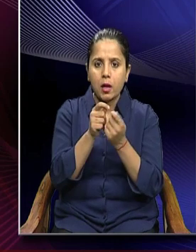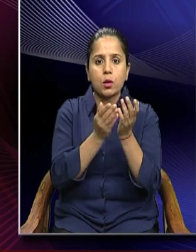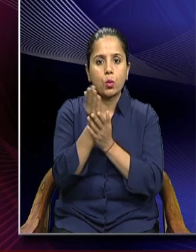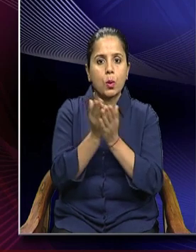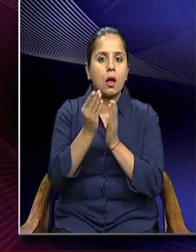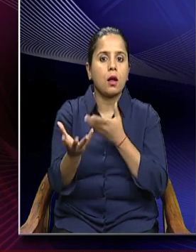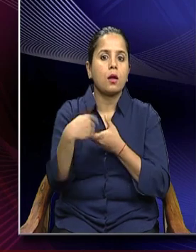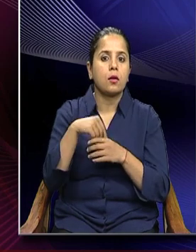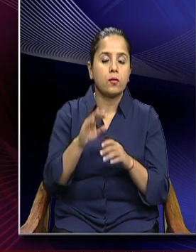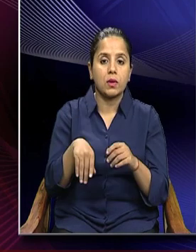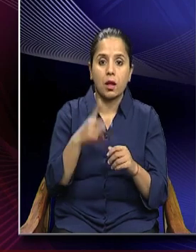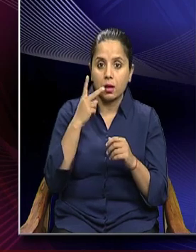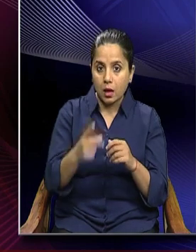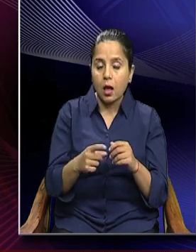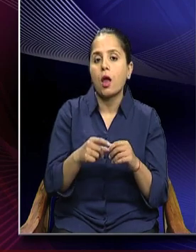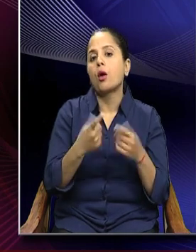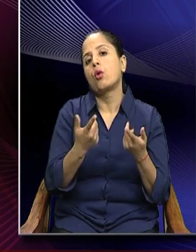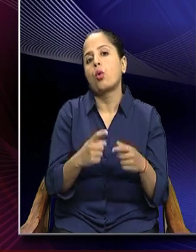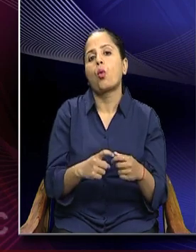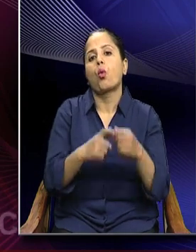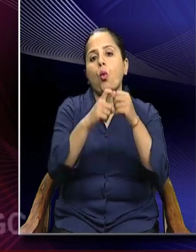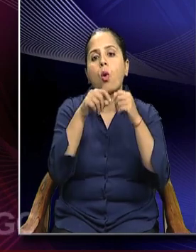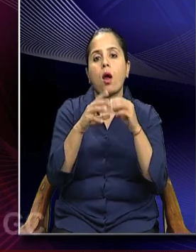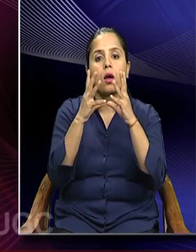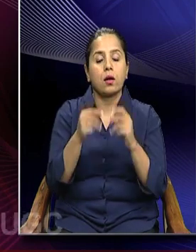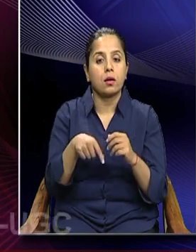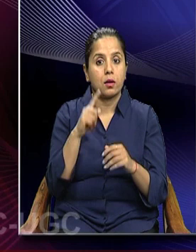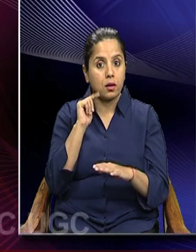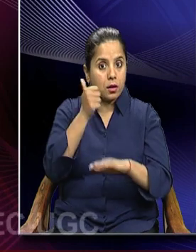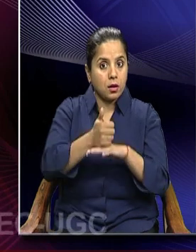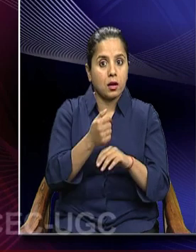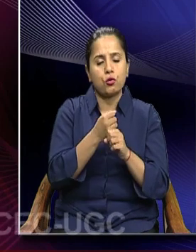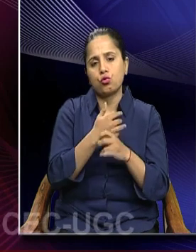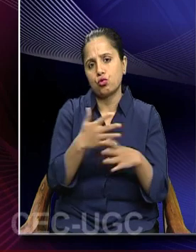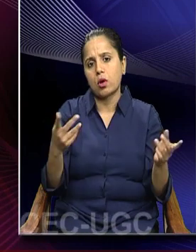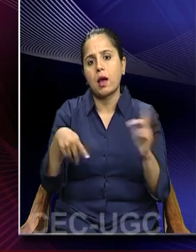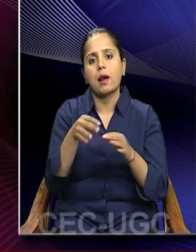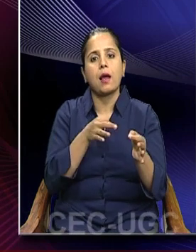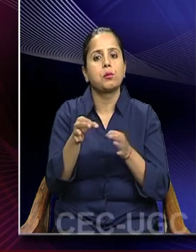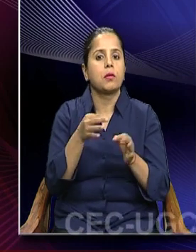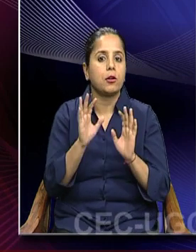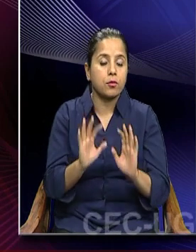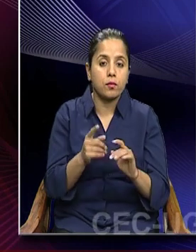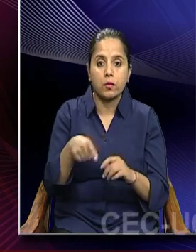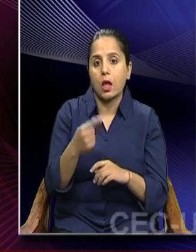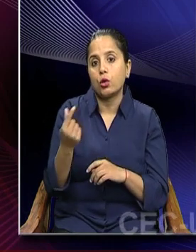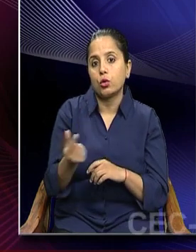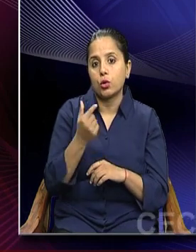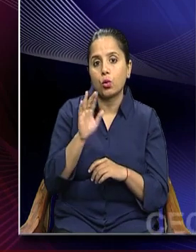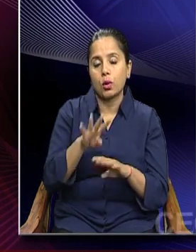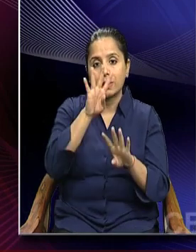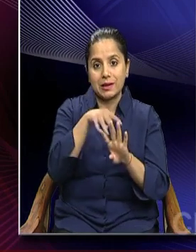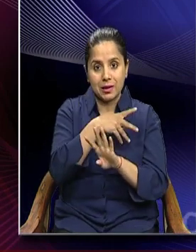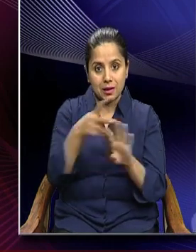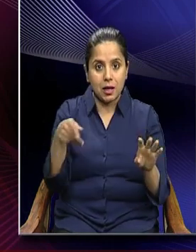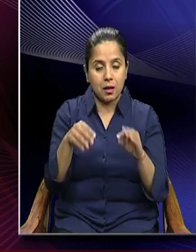employed. Quantitative research aims to establish a generalizable explanation through the use of